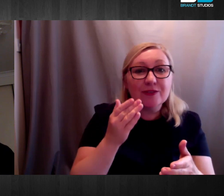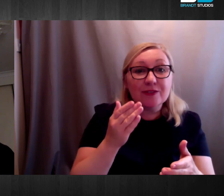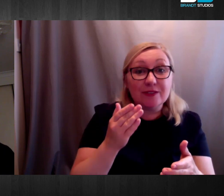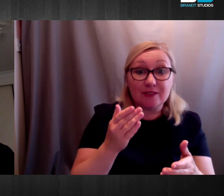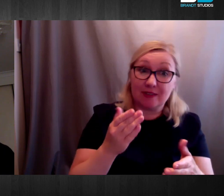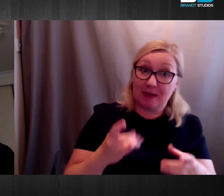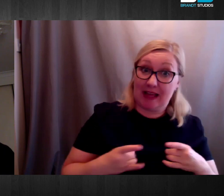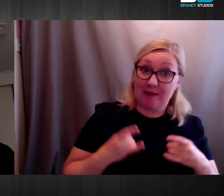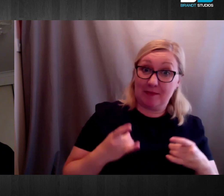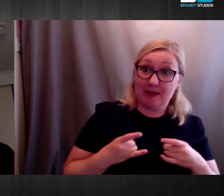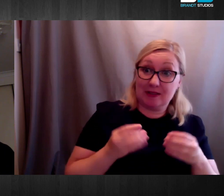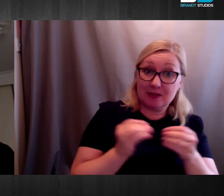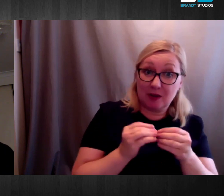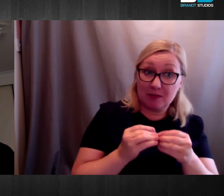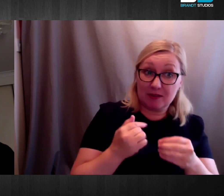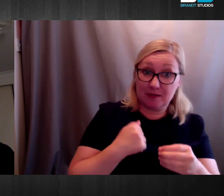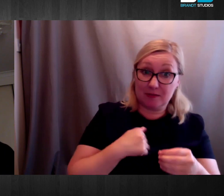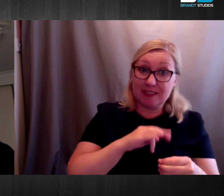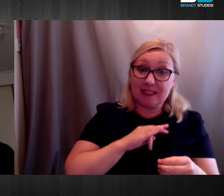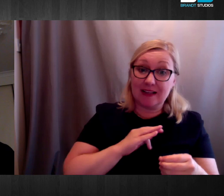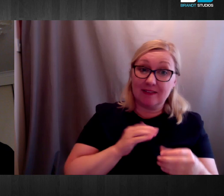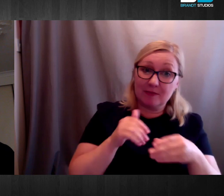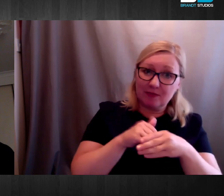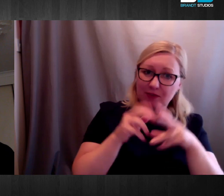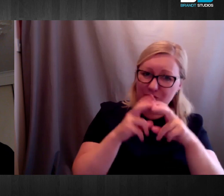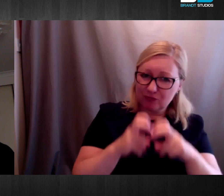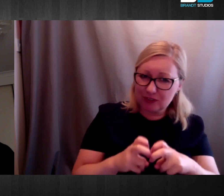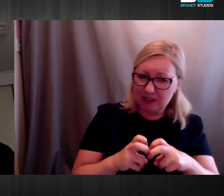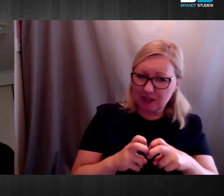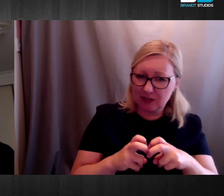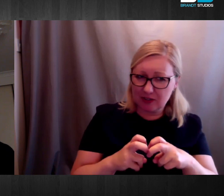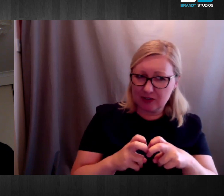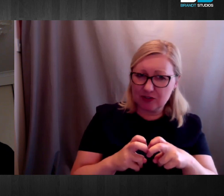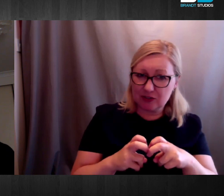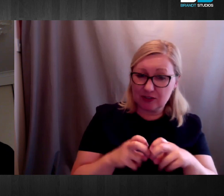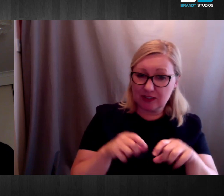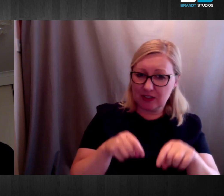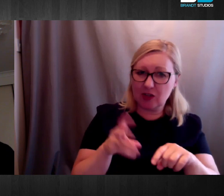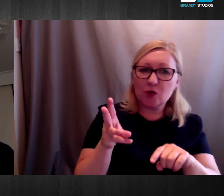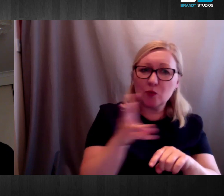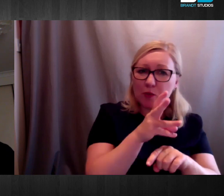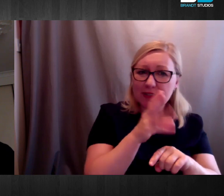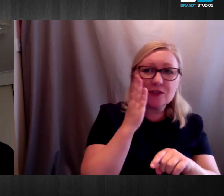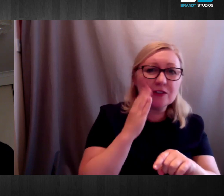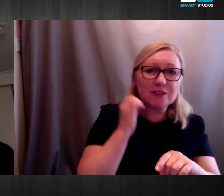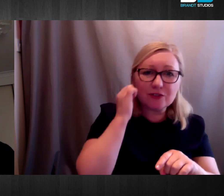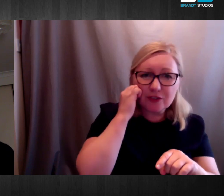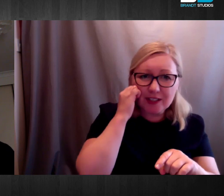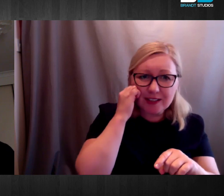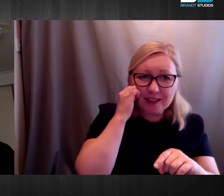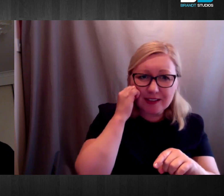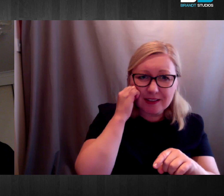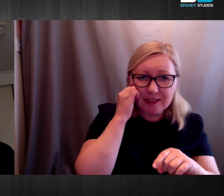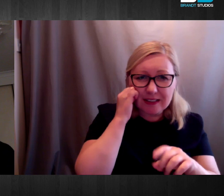and a research institute primarily in Western Australia to ensure the voice of the